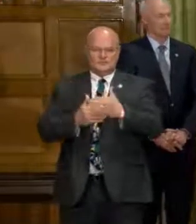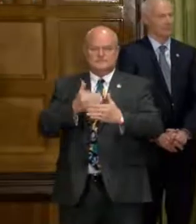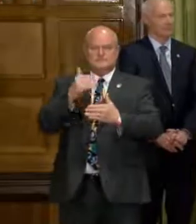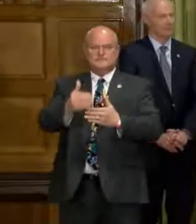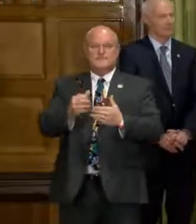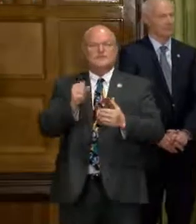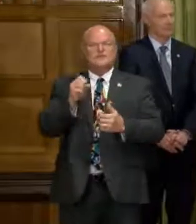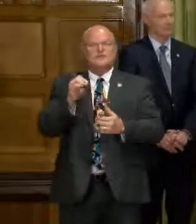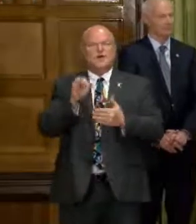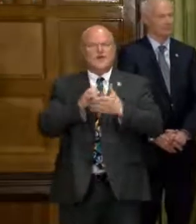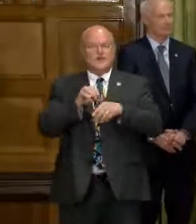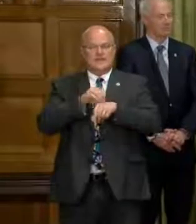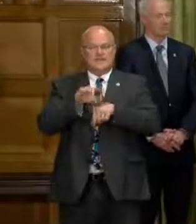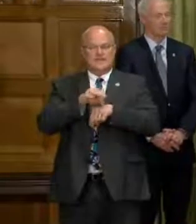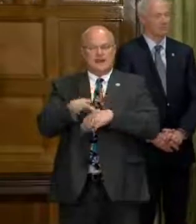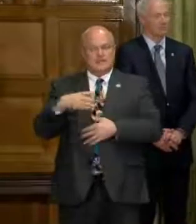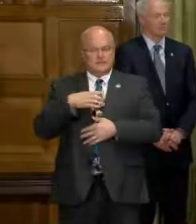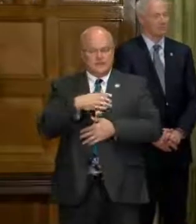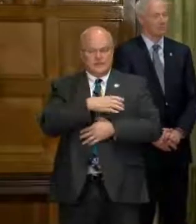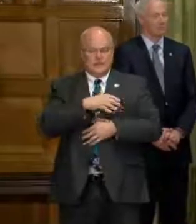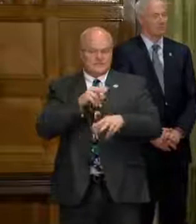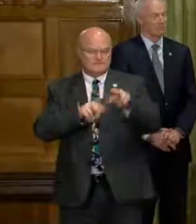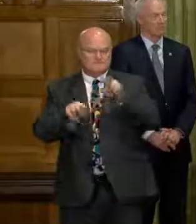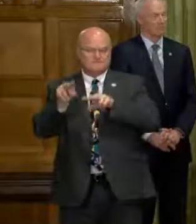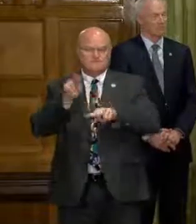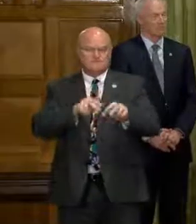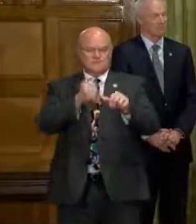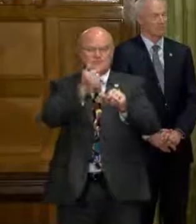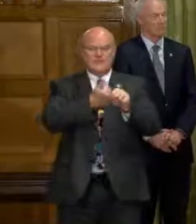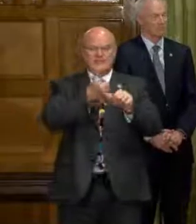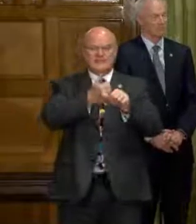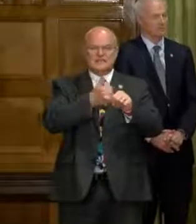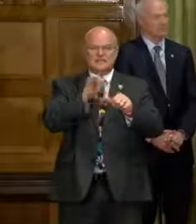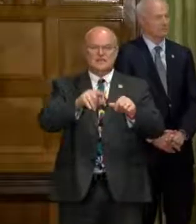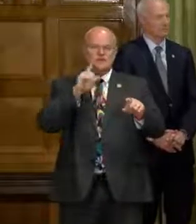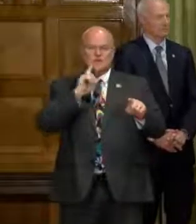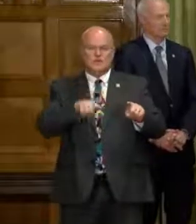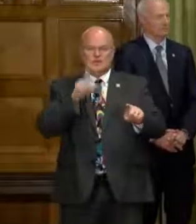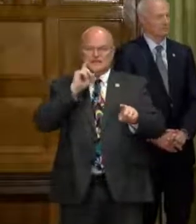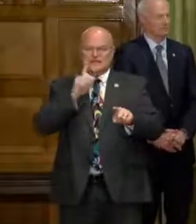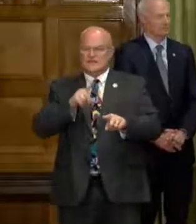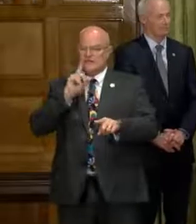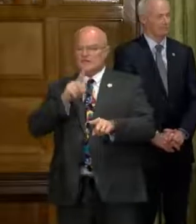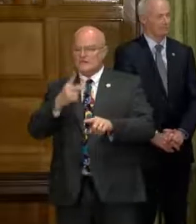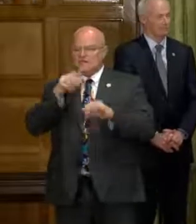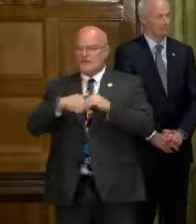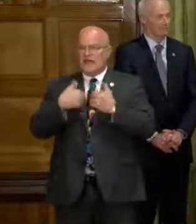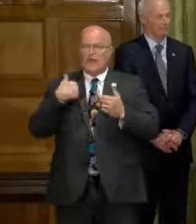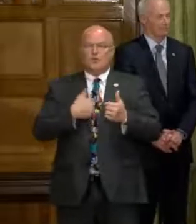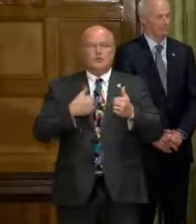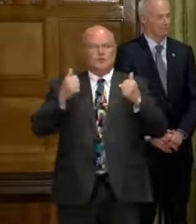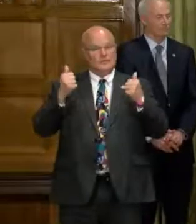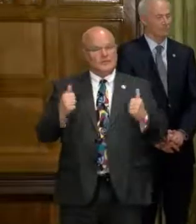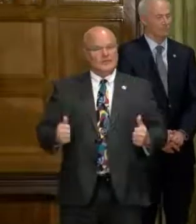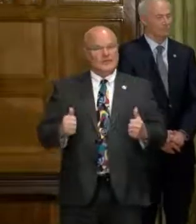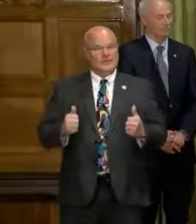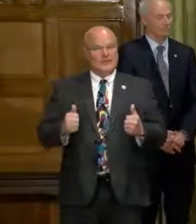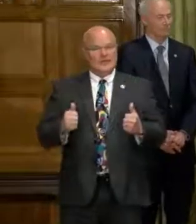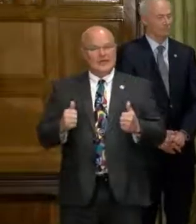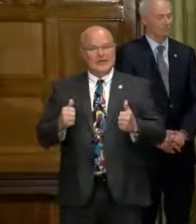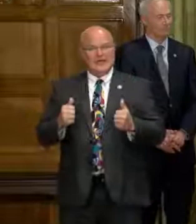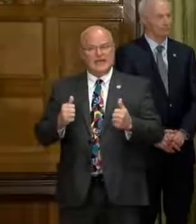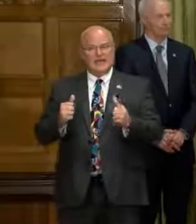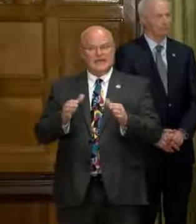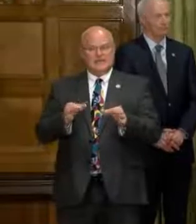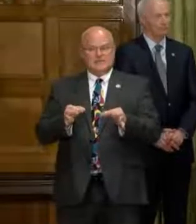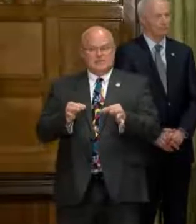And so the advisory committee is looking at each of those directives and seeing how we can either pull them back